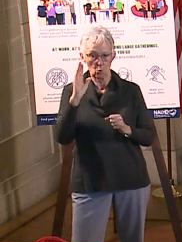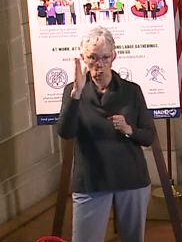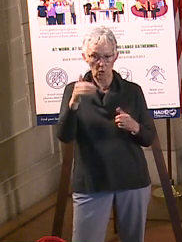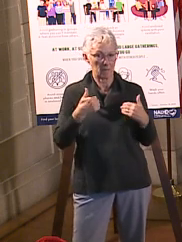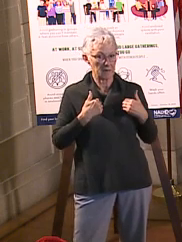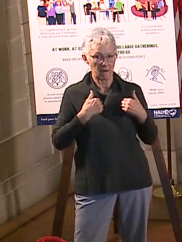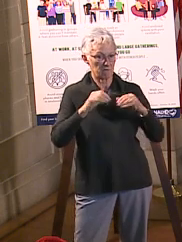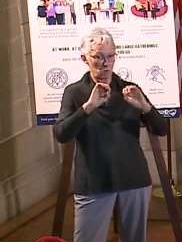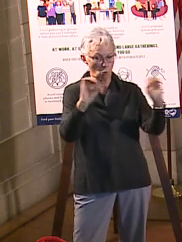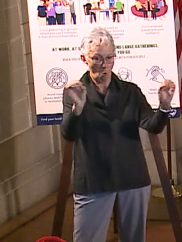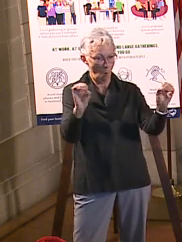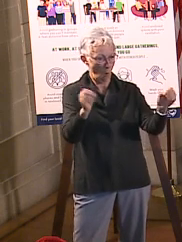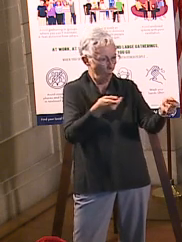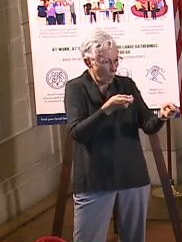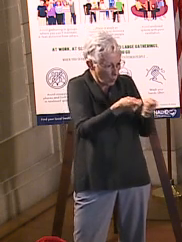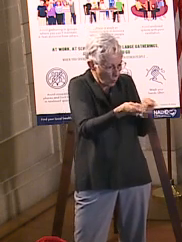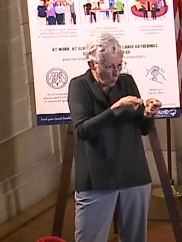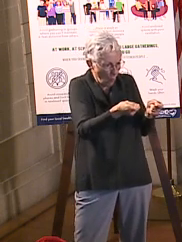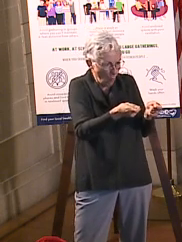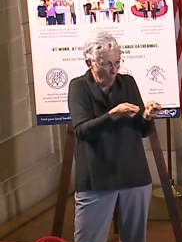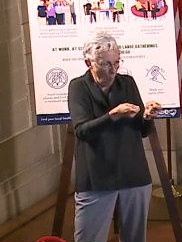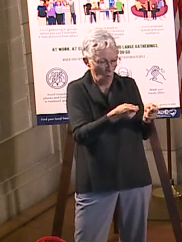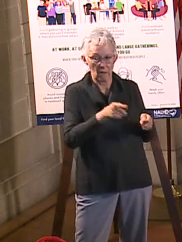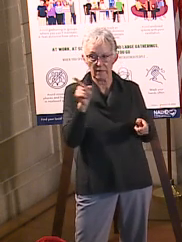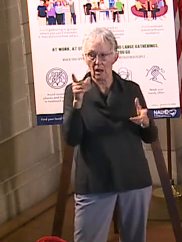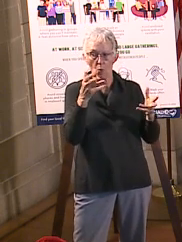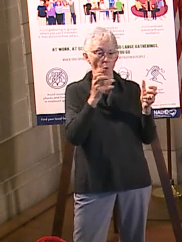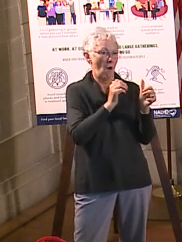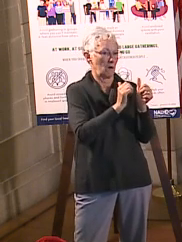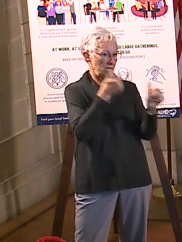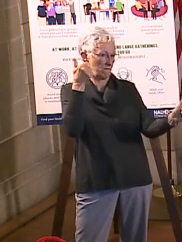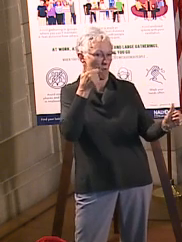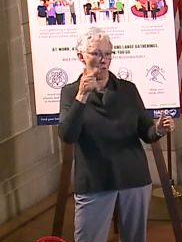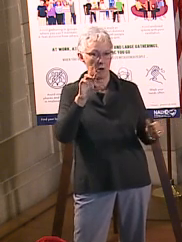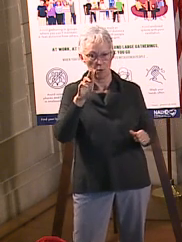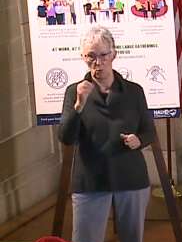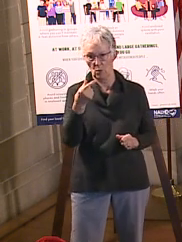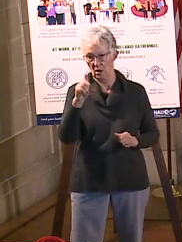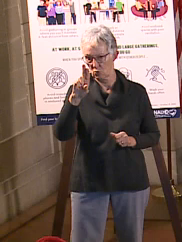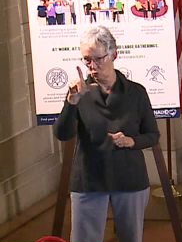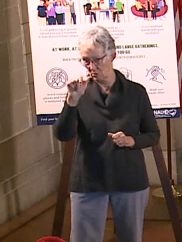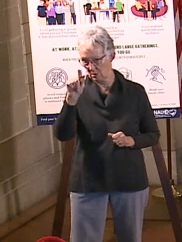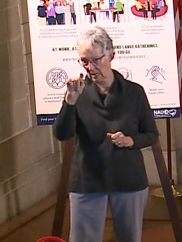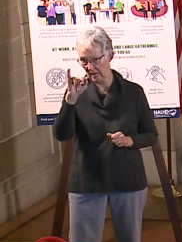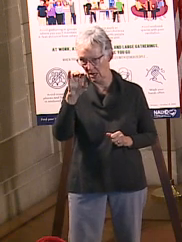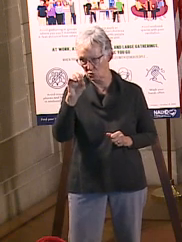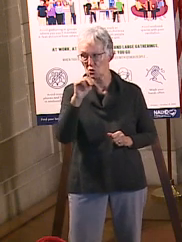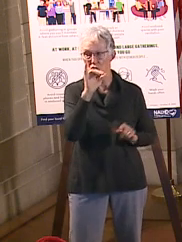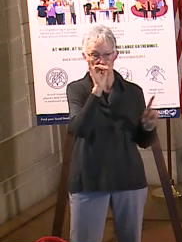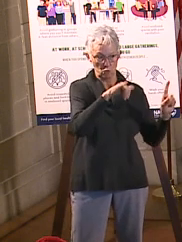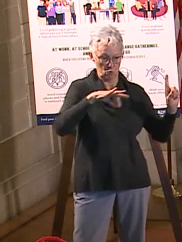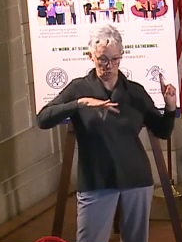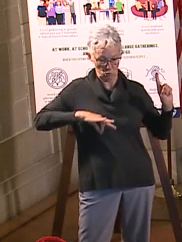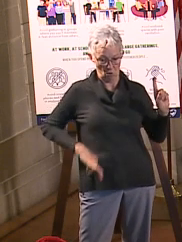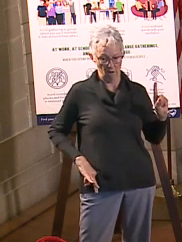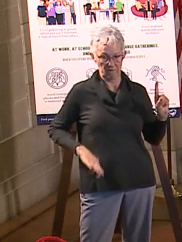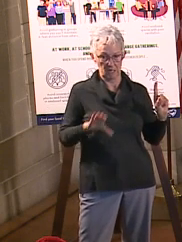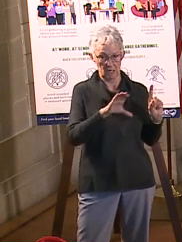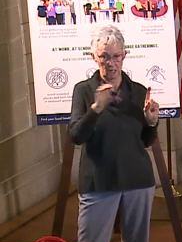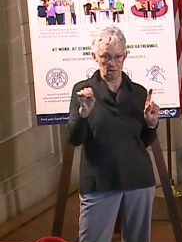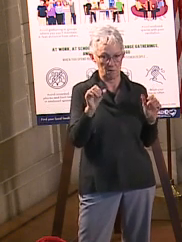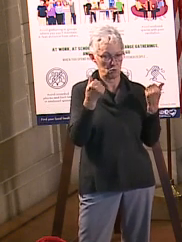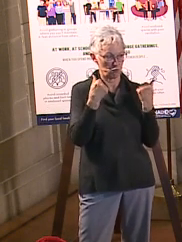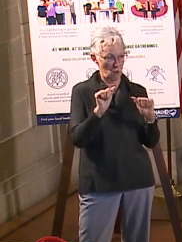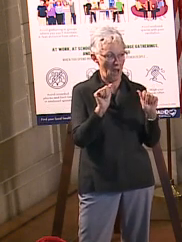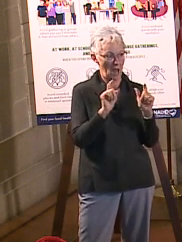they can avoid that regulation. I think that's what's going on. These are for-profit companies that are trying to go around the regulatory process